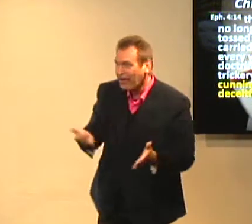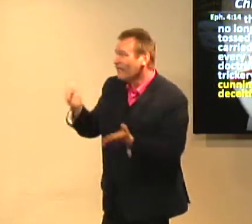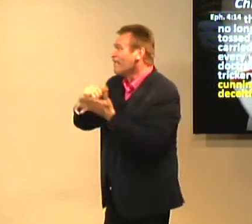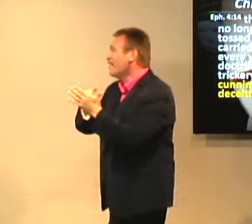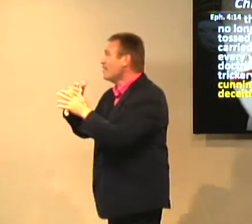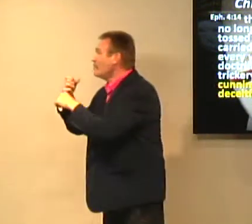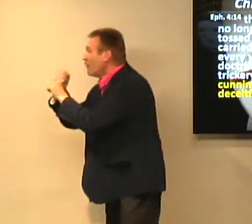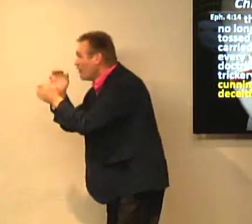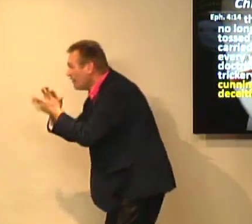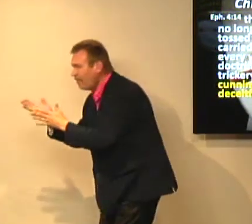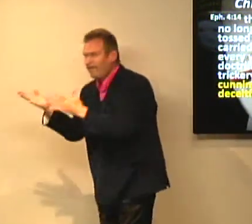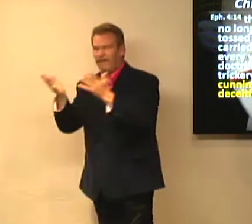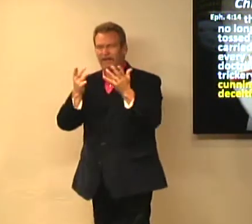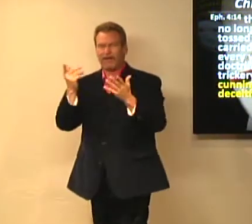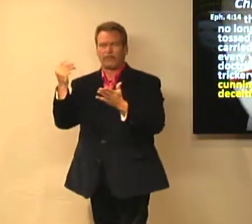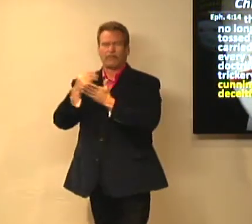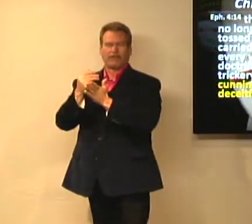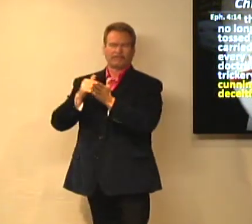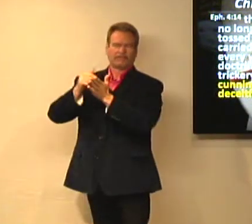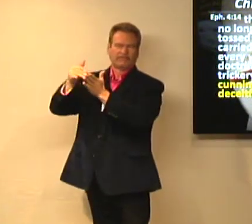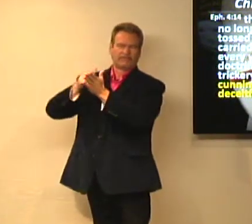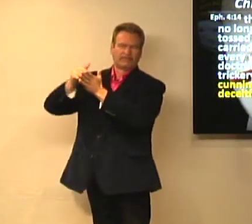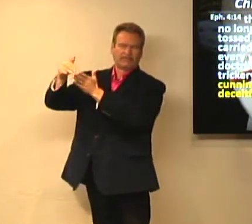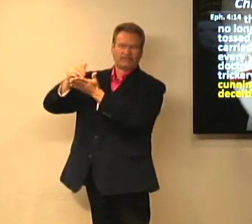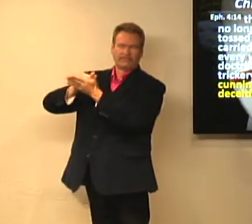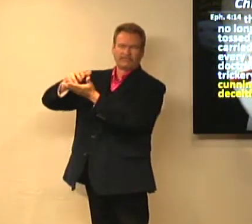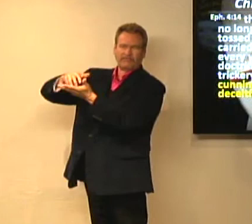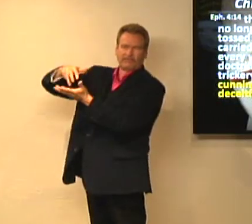And then you go to another movie.